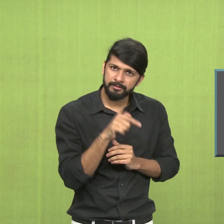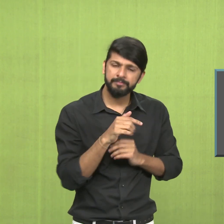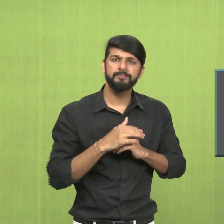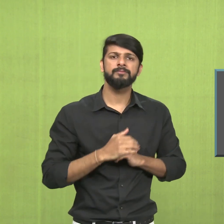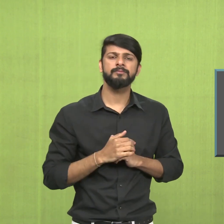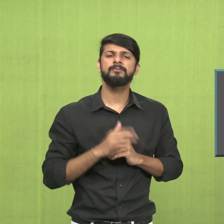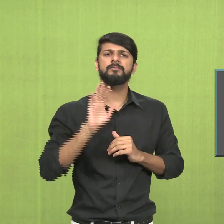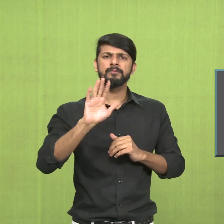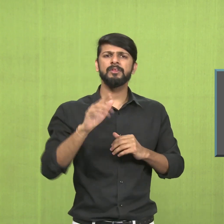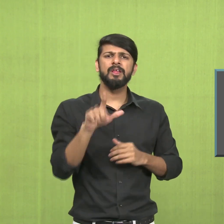on a piece of wood.